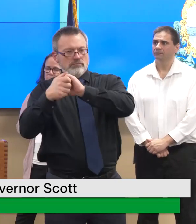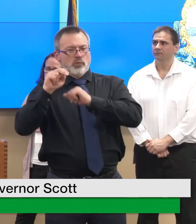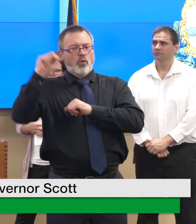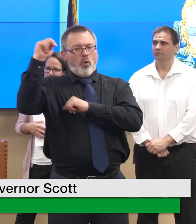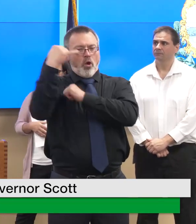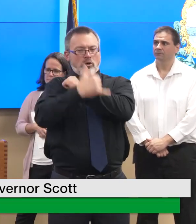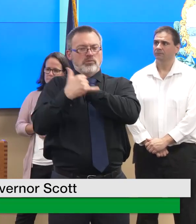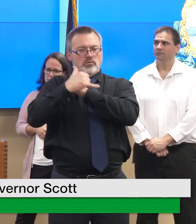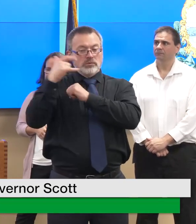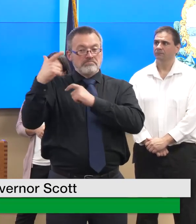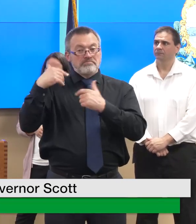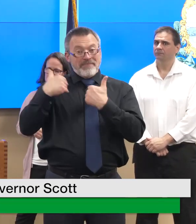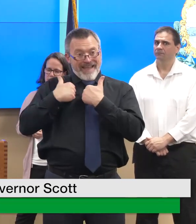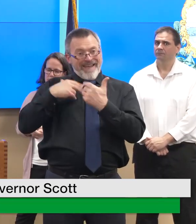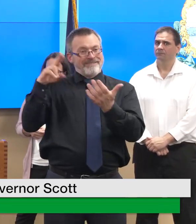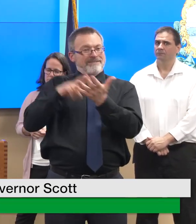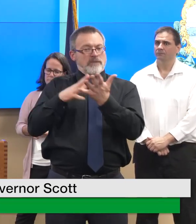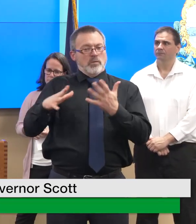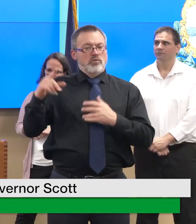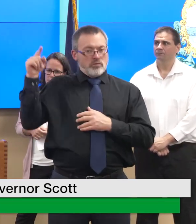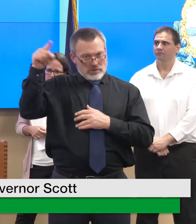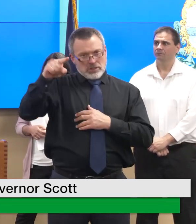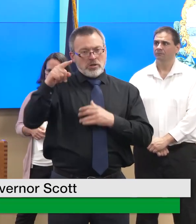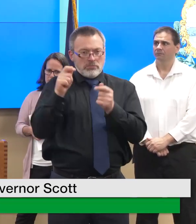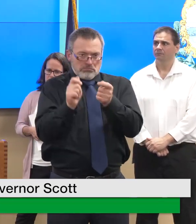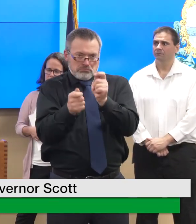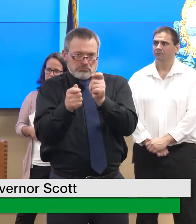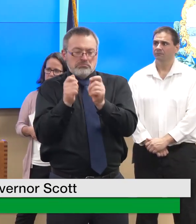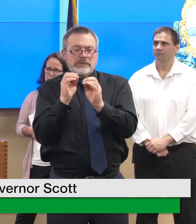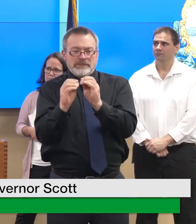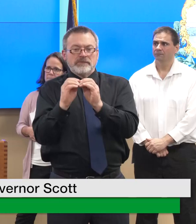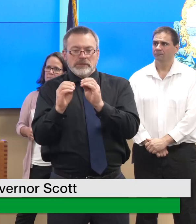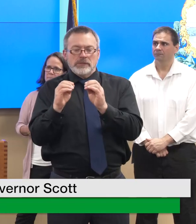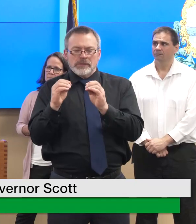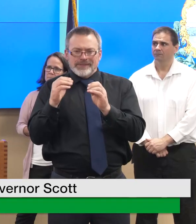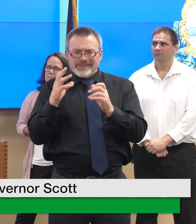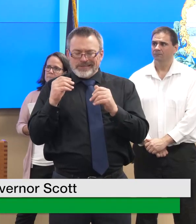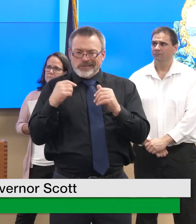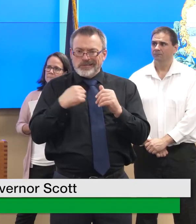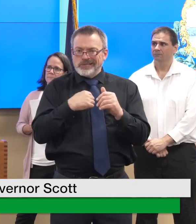trying to do remediation work, trying to get to